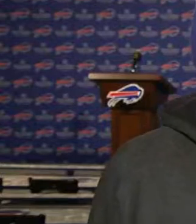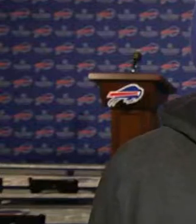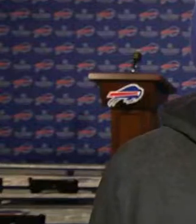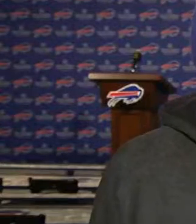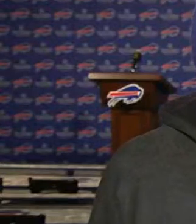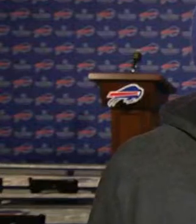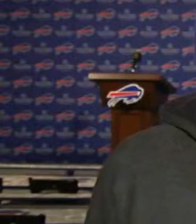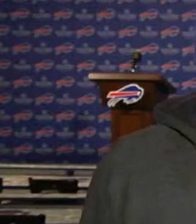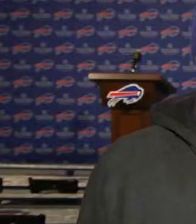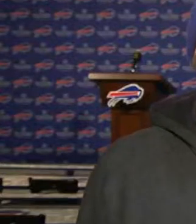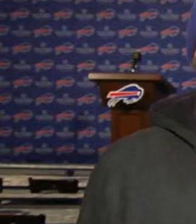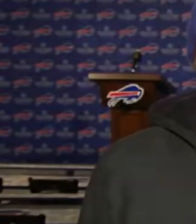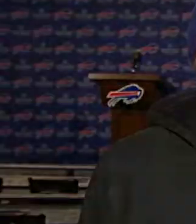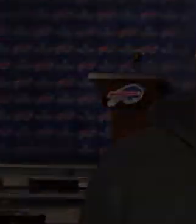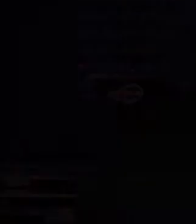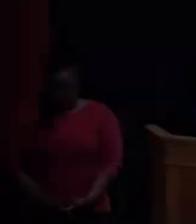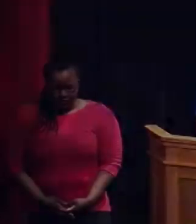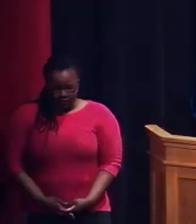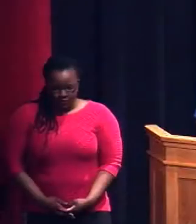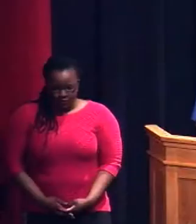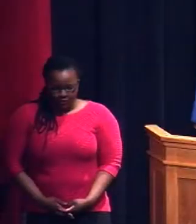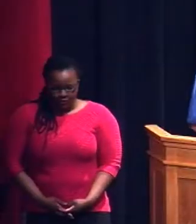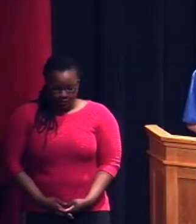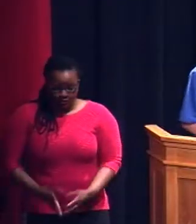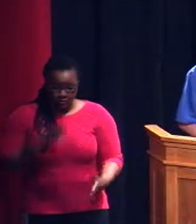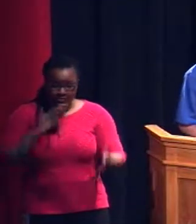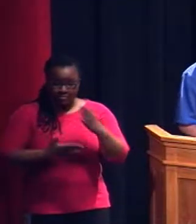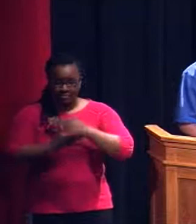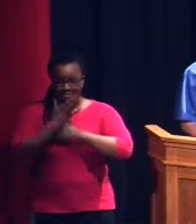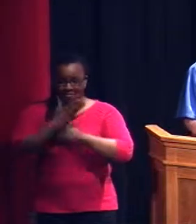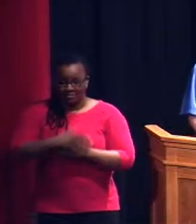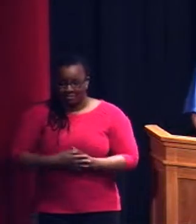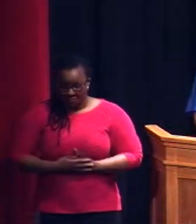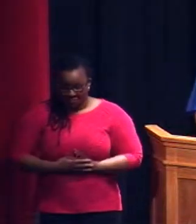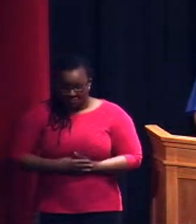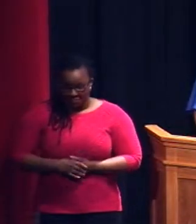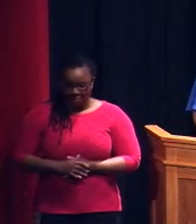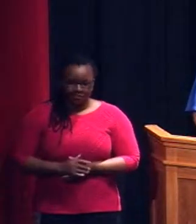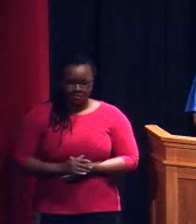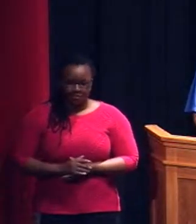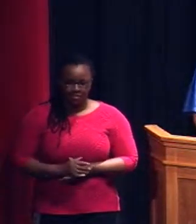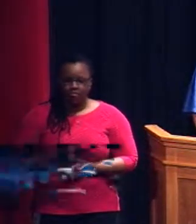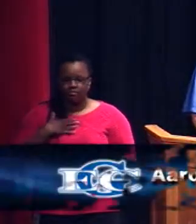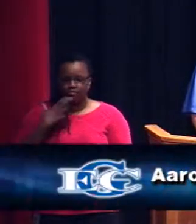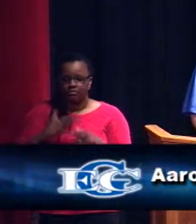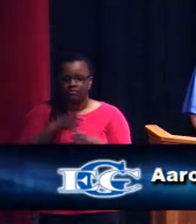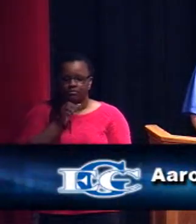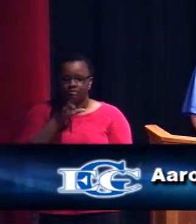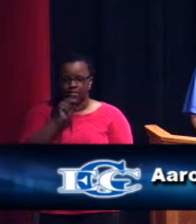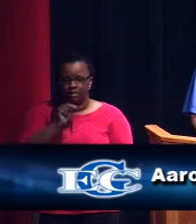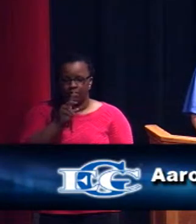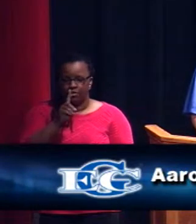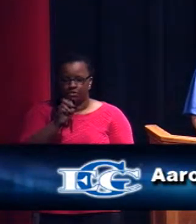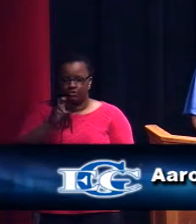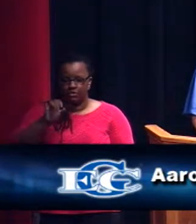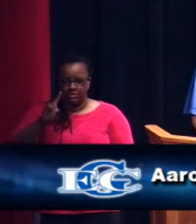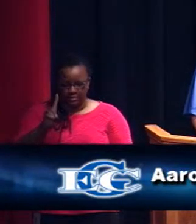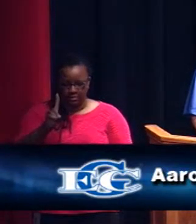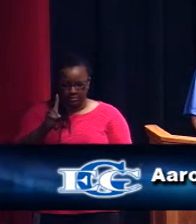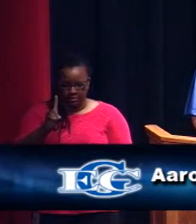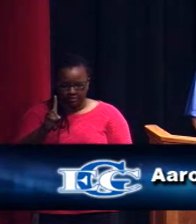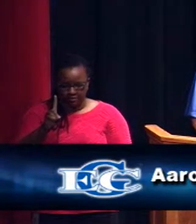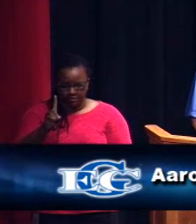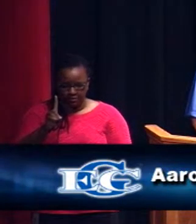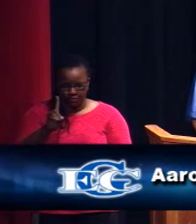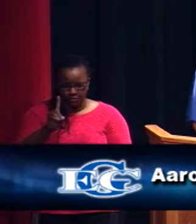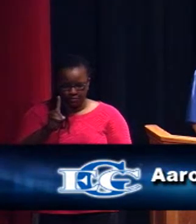many years ago. So good luck to you. Good morning. My name is Aaron Reed, and I am a